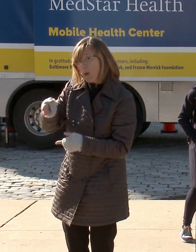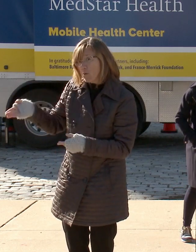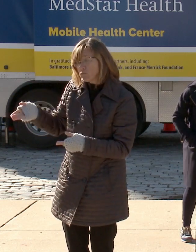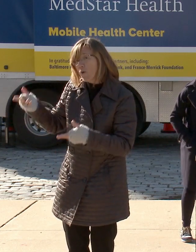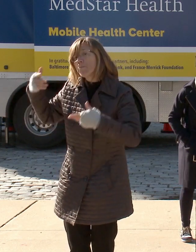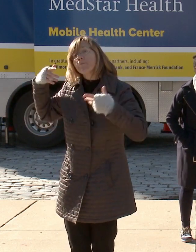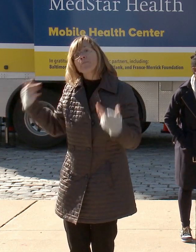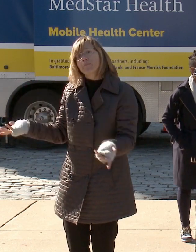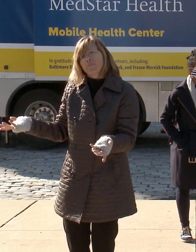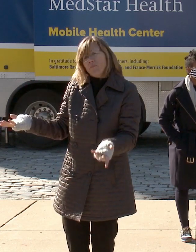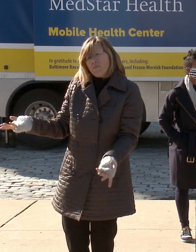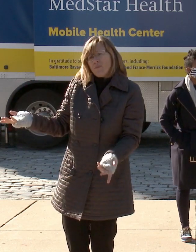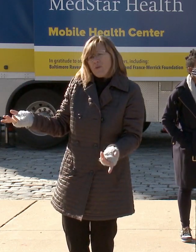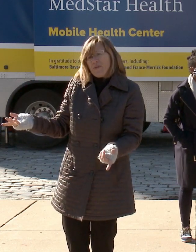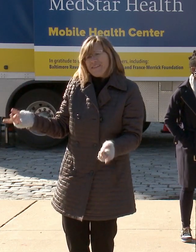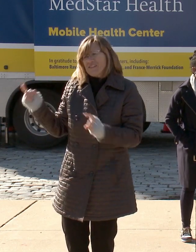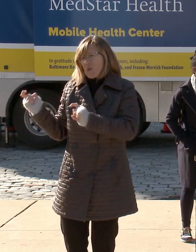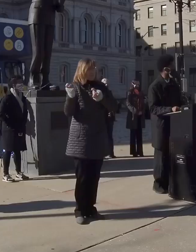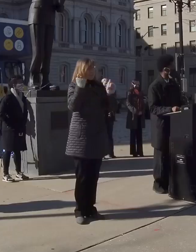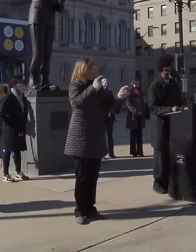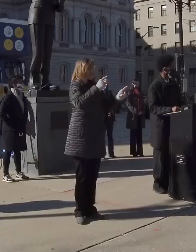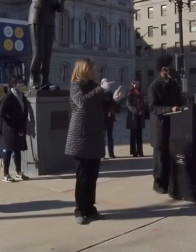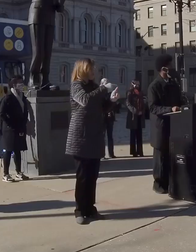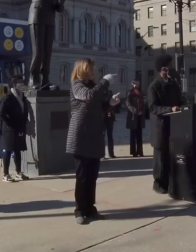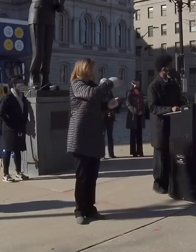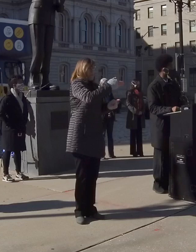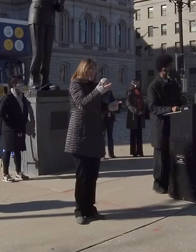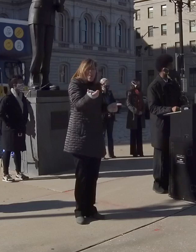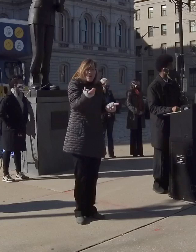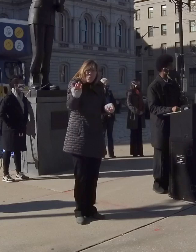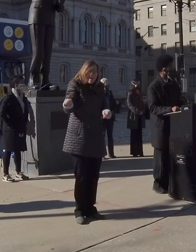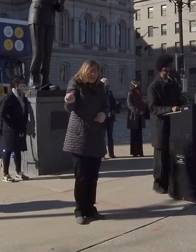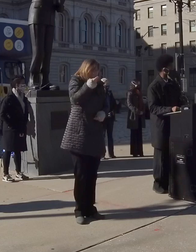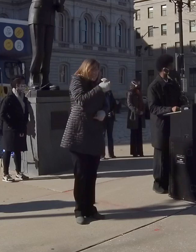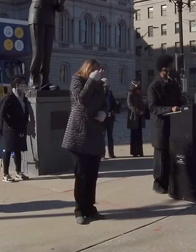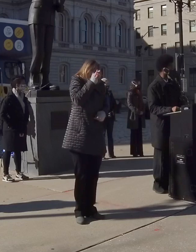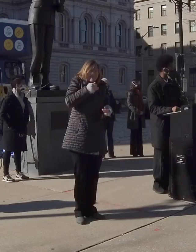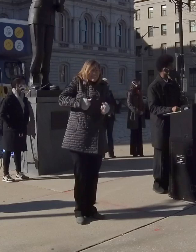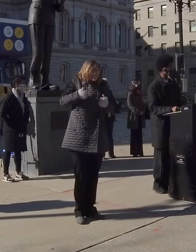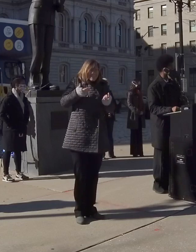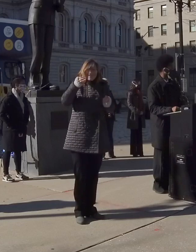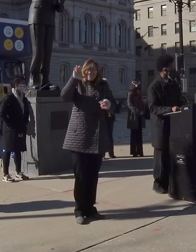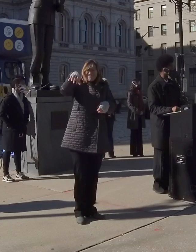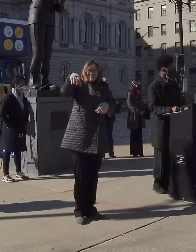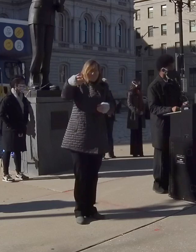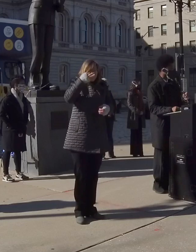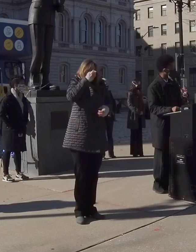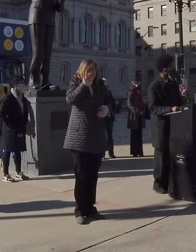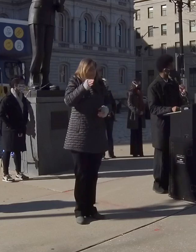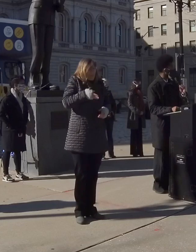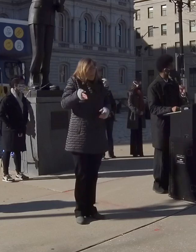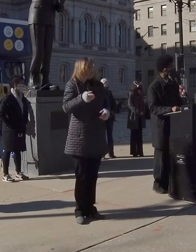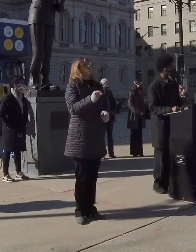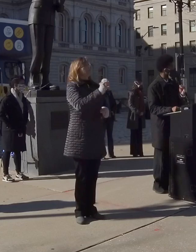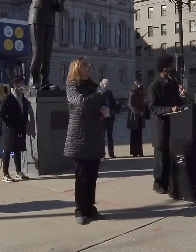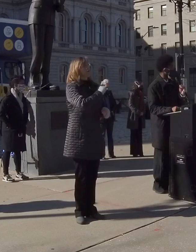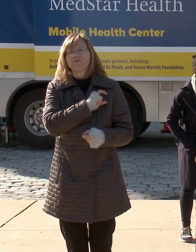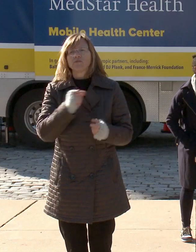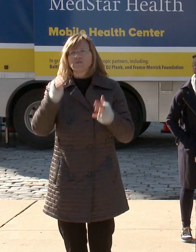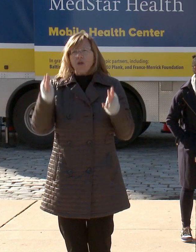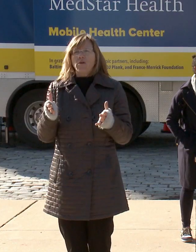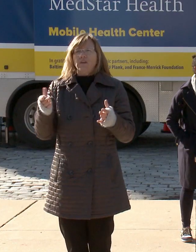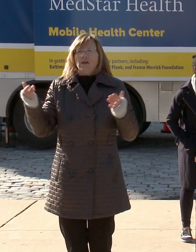be a shame if the Baltimoreans didn't directly benefit from it. Can I get a comment for you on the officer who was in field training, now facing assault